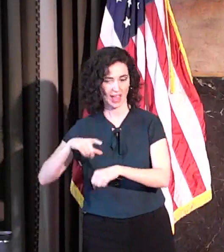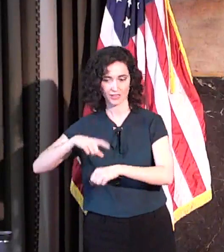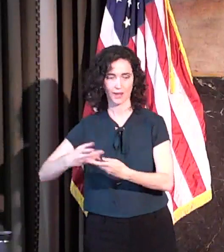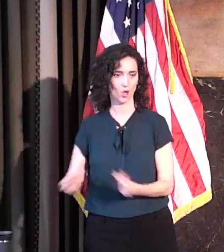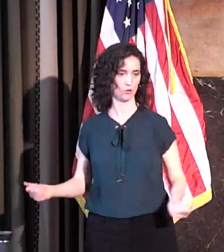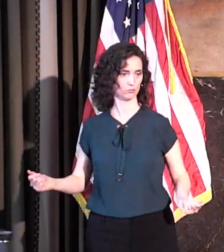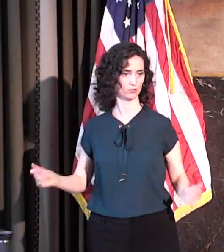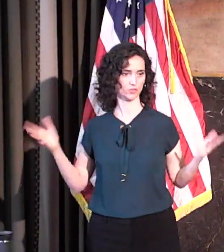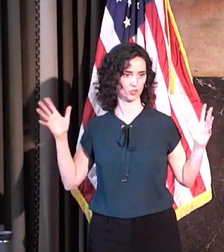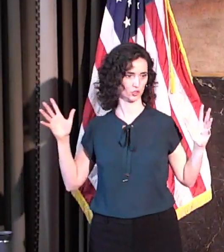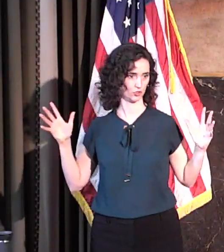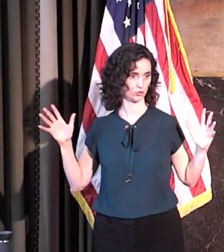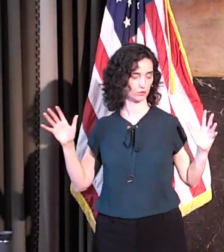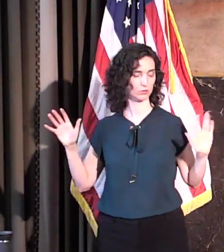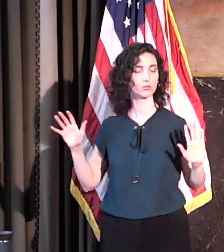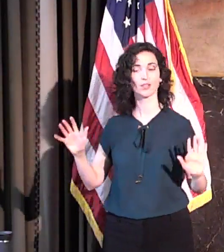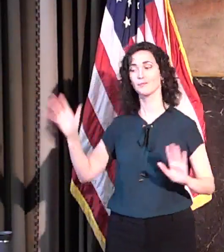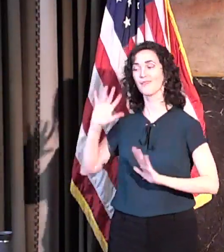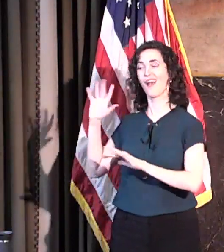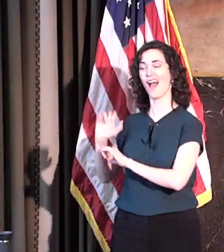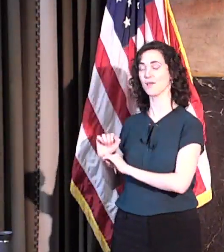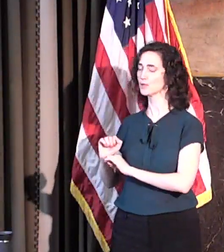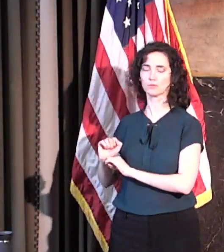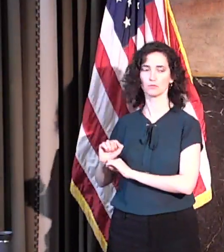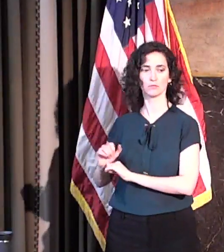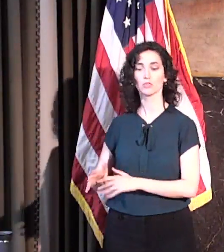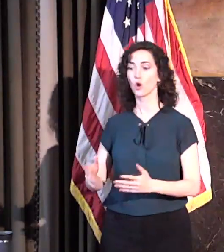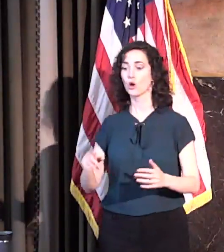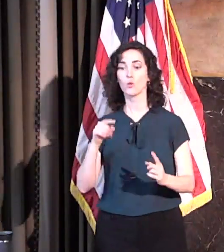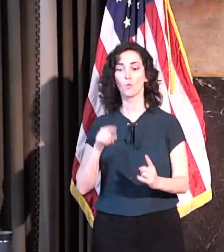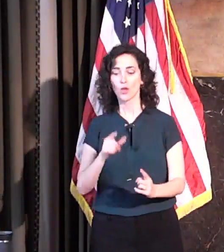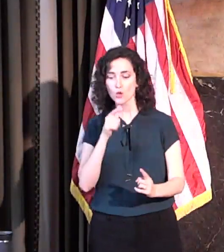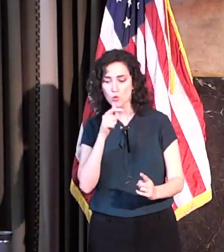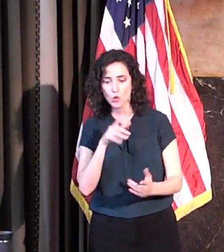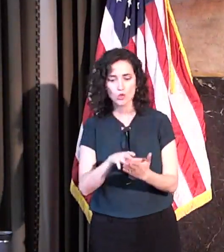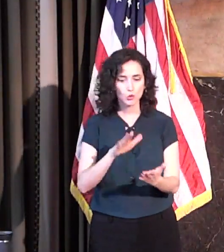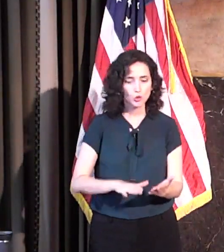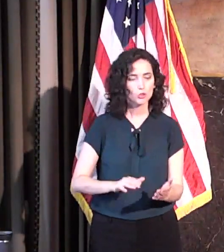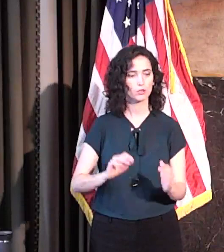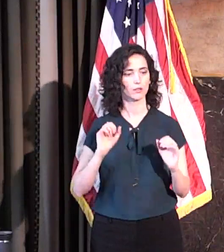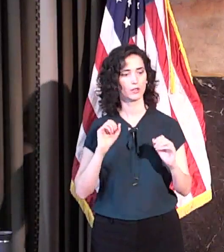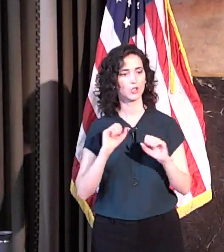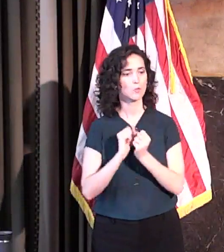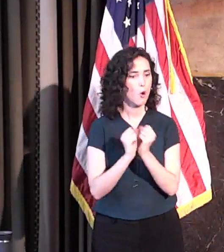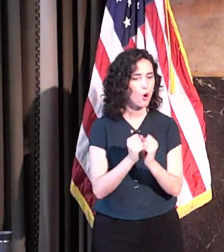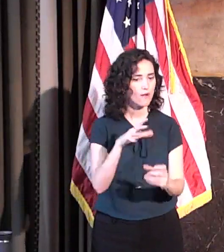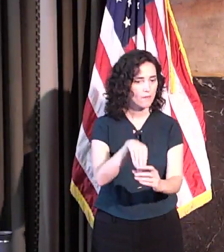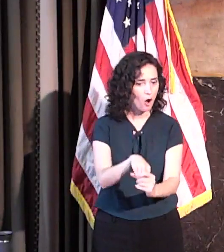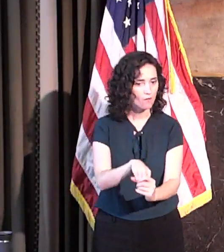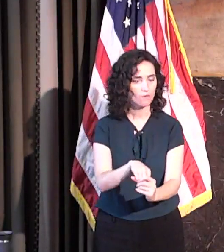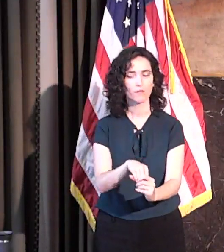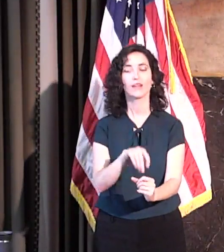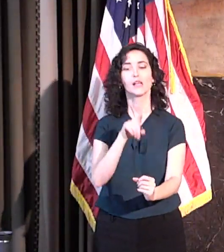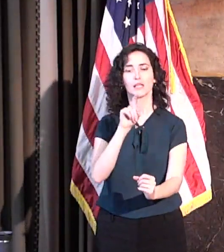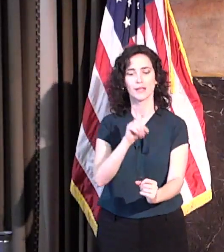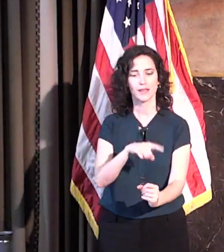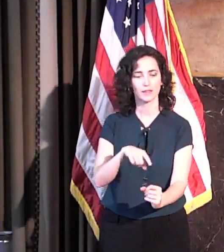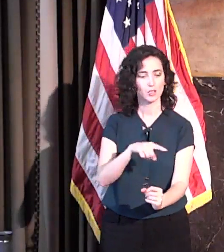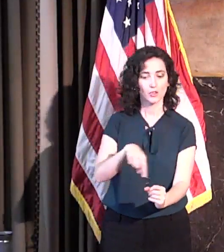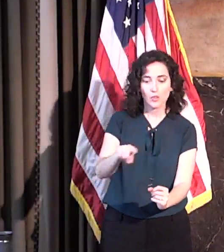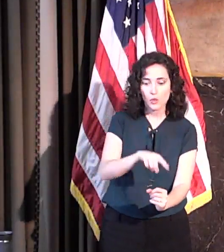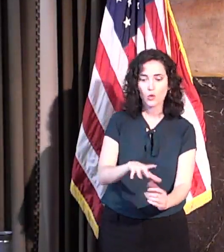student athletes, and the knowledge that they have that they're going to be safe, and that their parents have that they're going to be safe, is